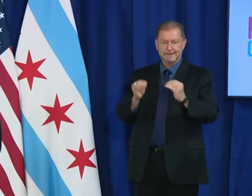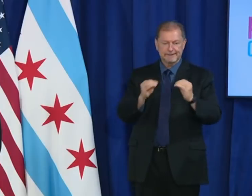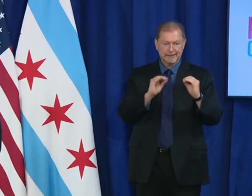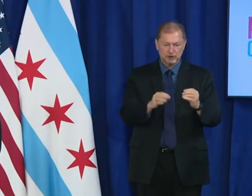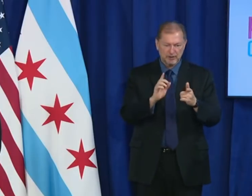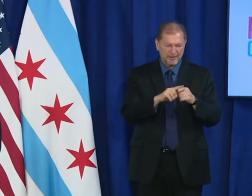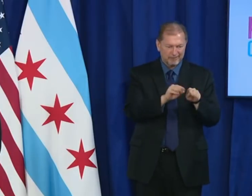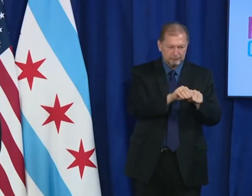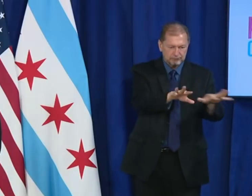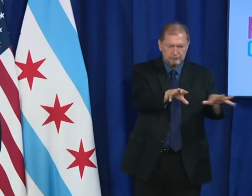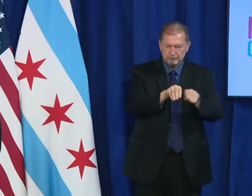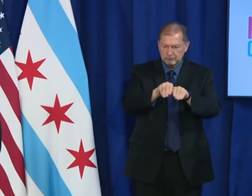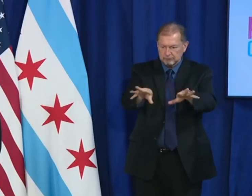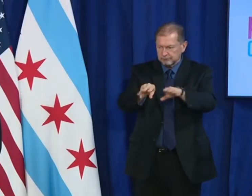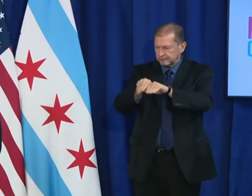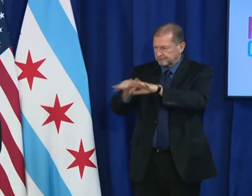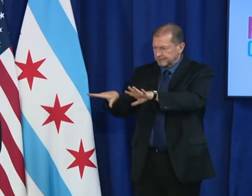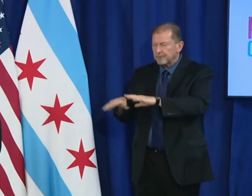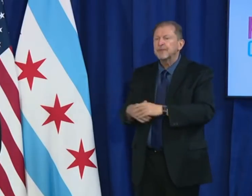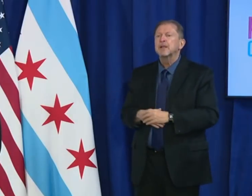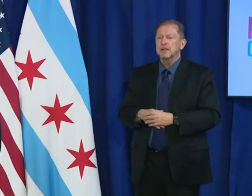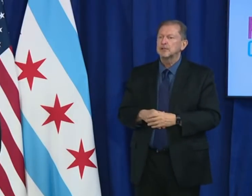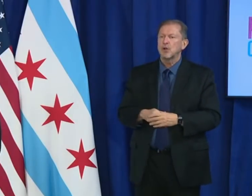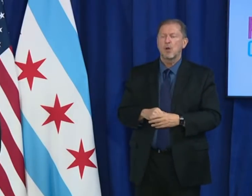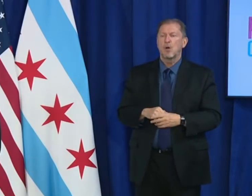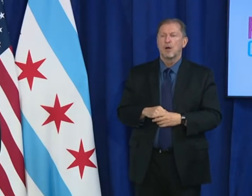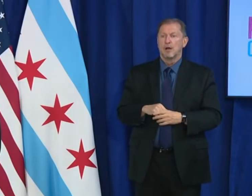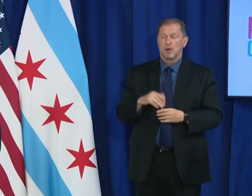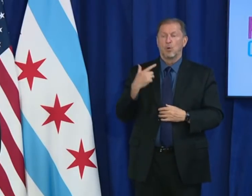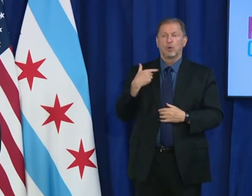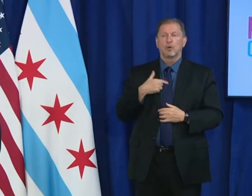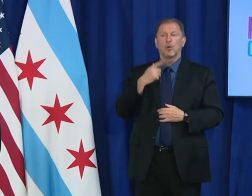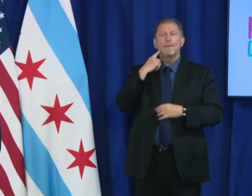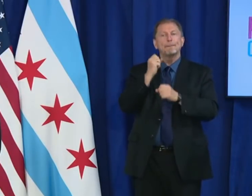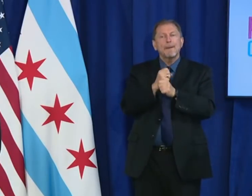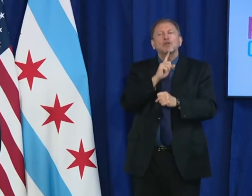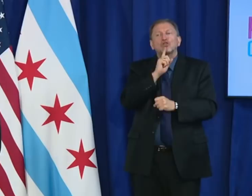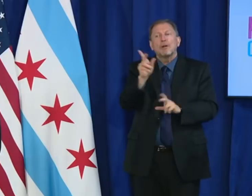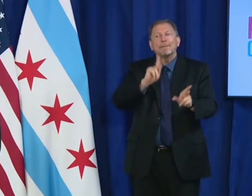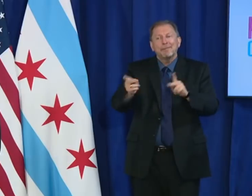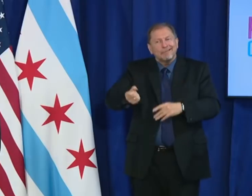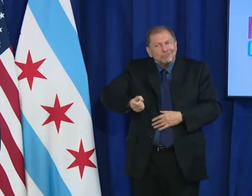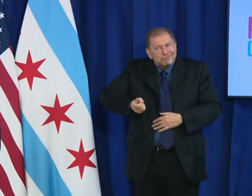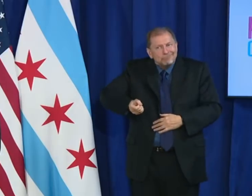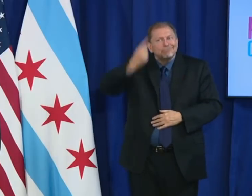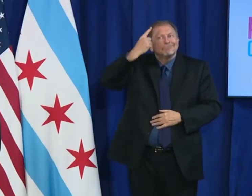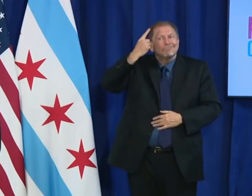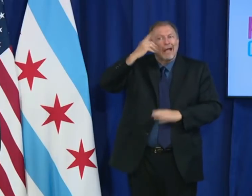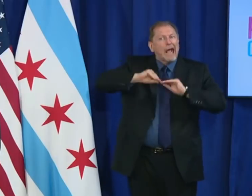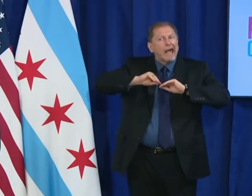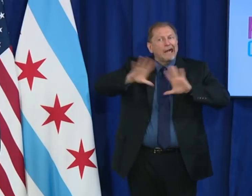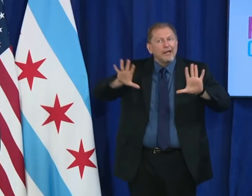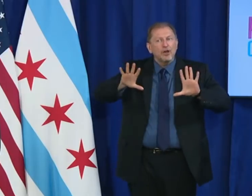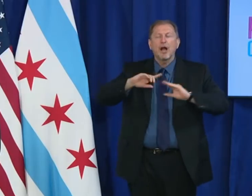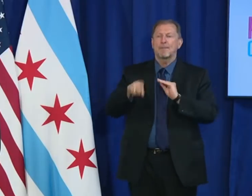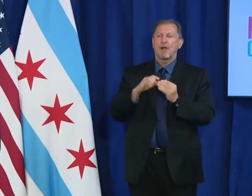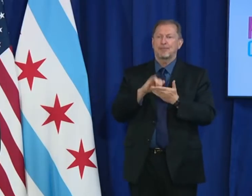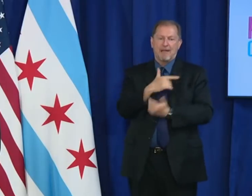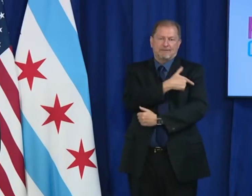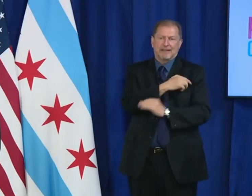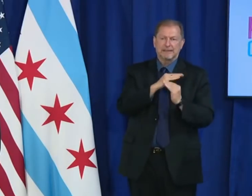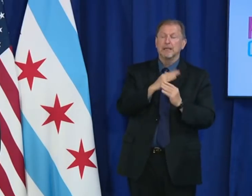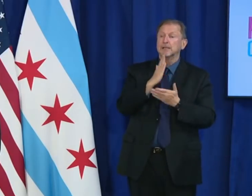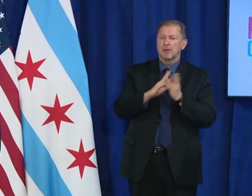well for vaccine messaging. So this will be a coordinated effort to get messaging out about vaccine and to hear the concerns of